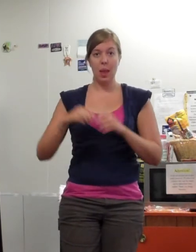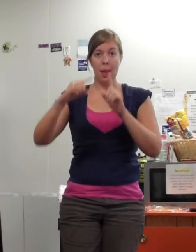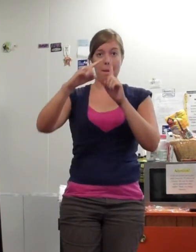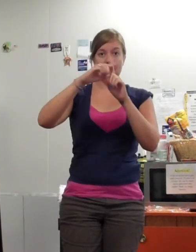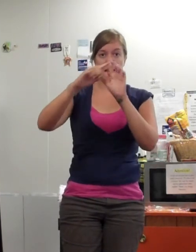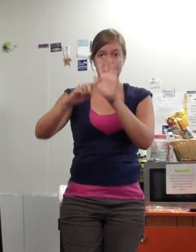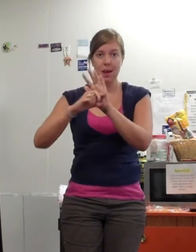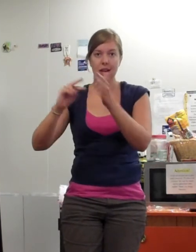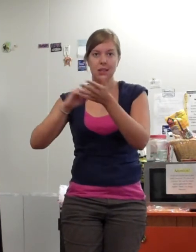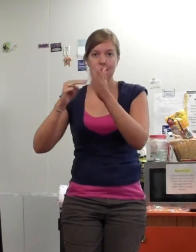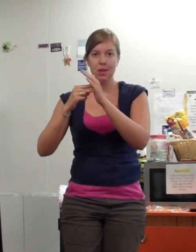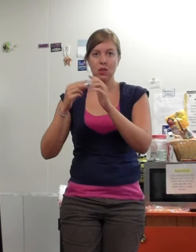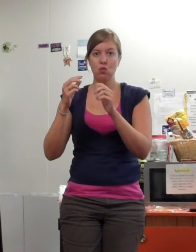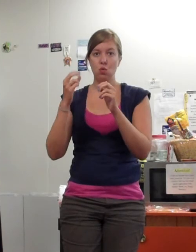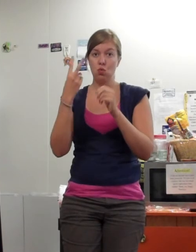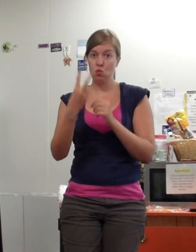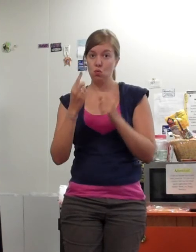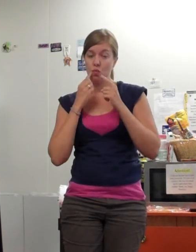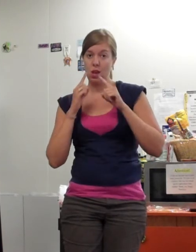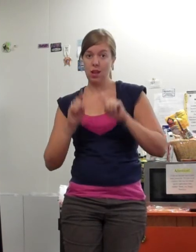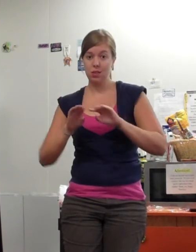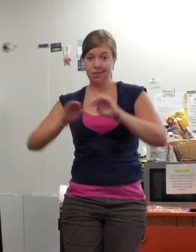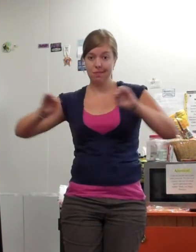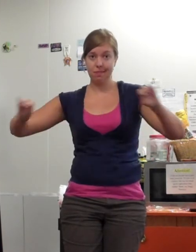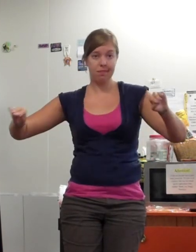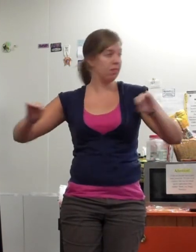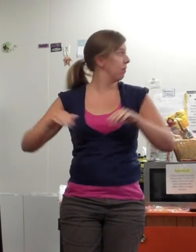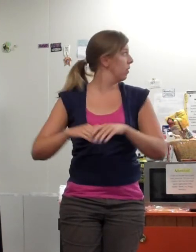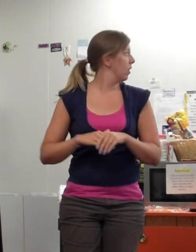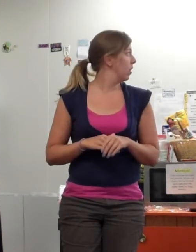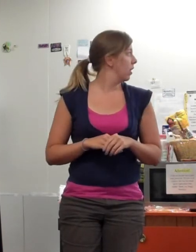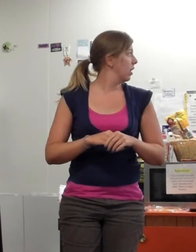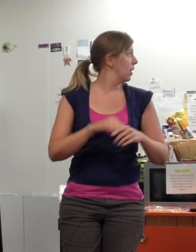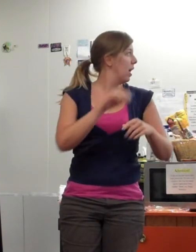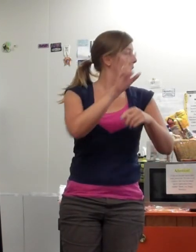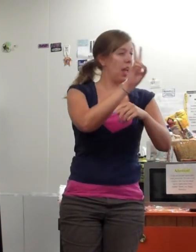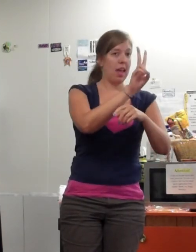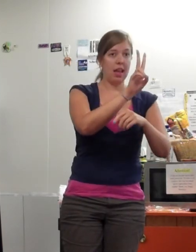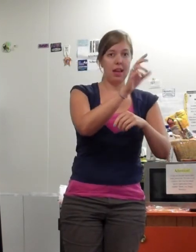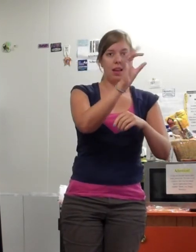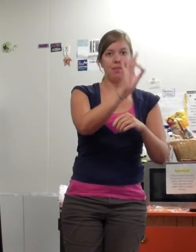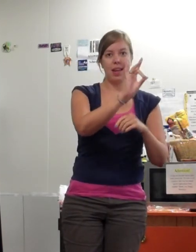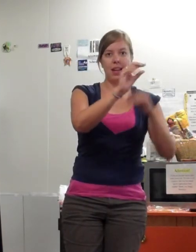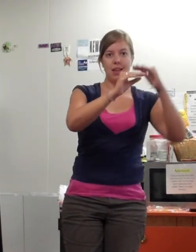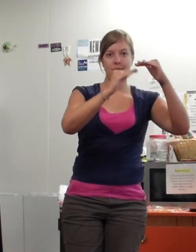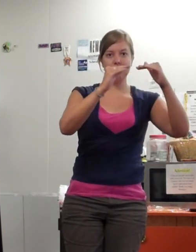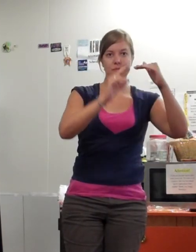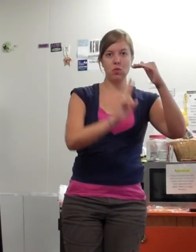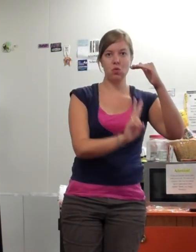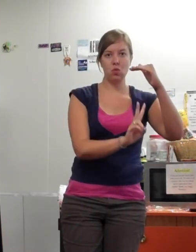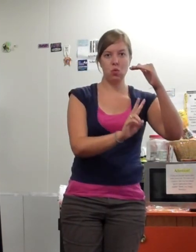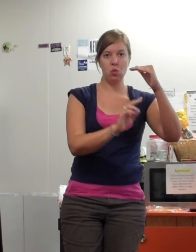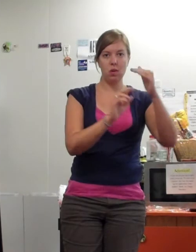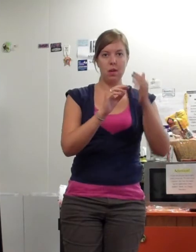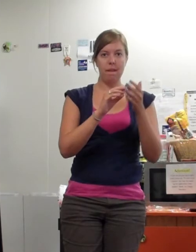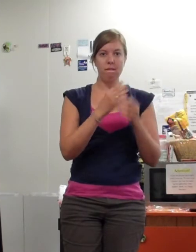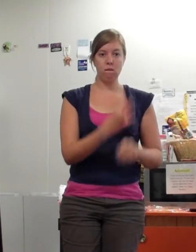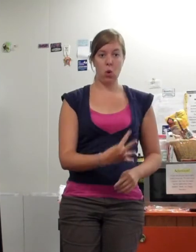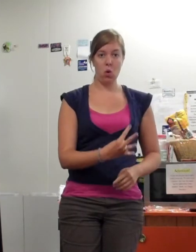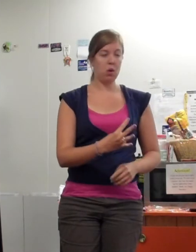2 plus 6 is 8 divided by 2 is 4. That's one of my solutions for x. The other solution will come from 2 take